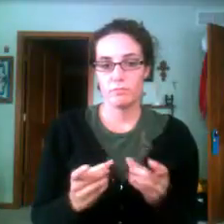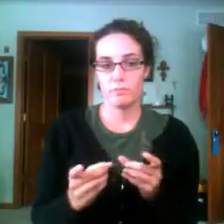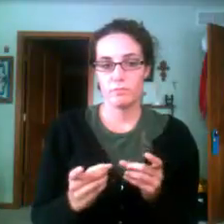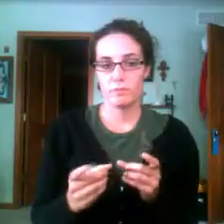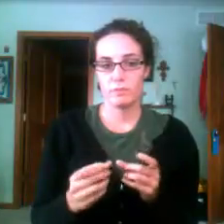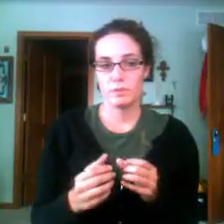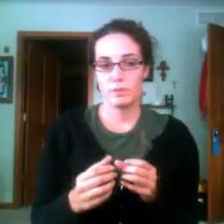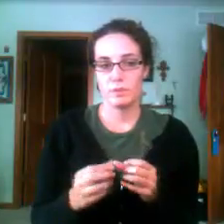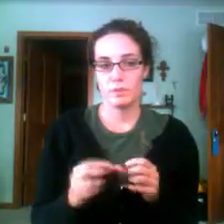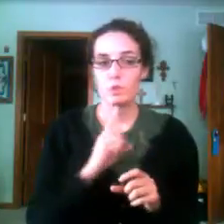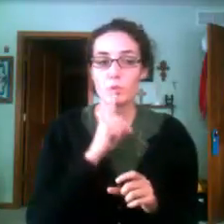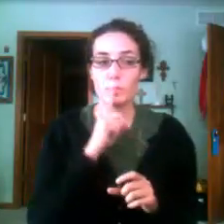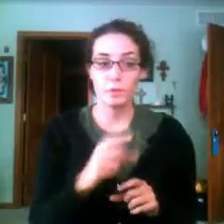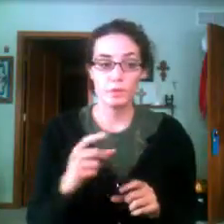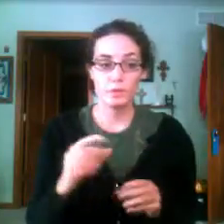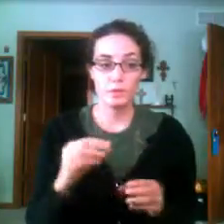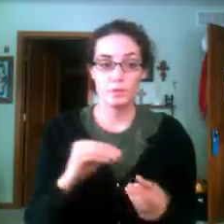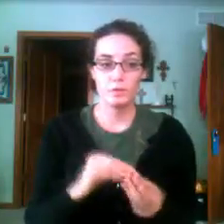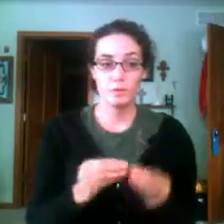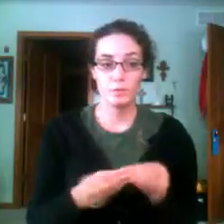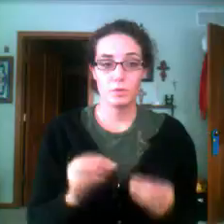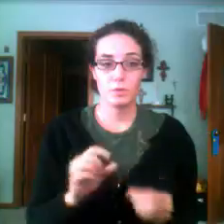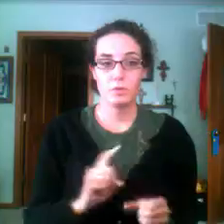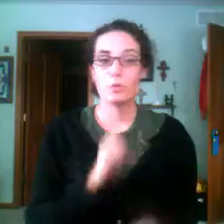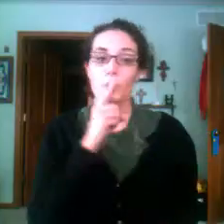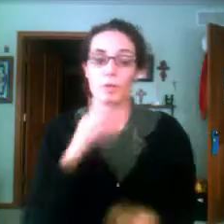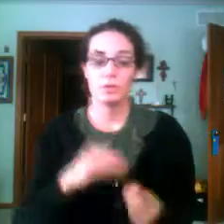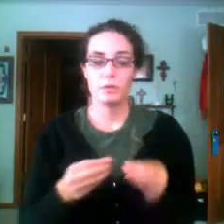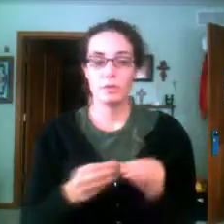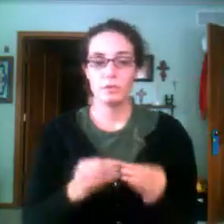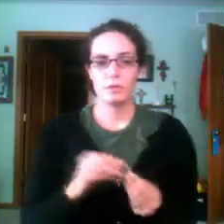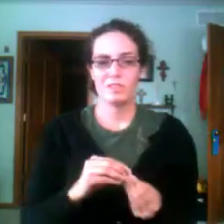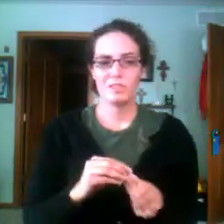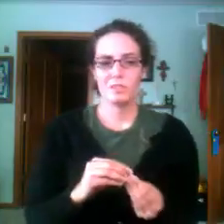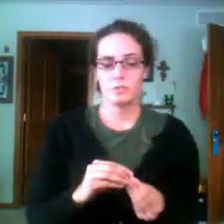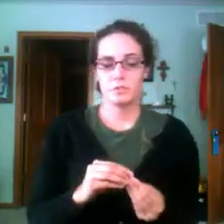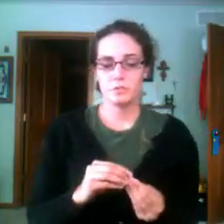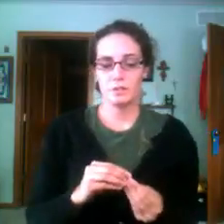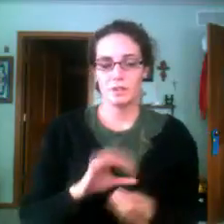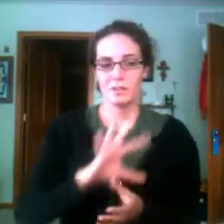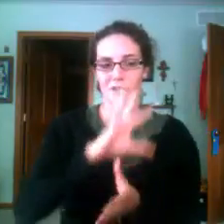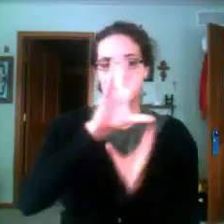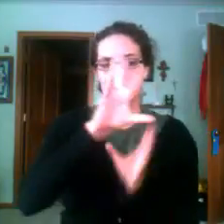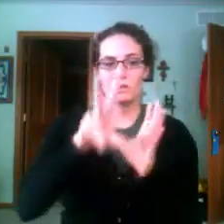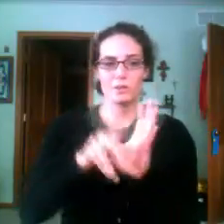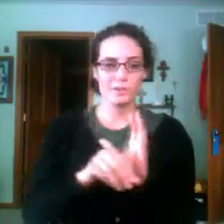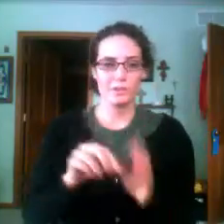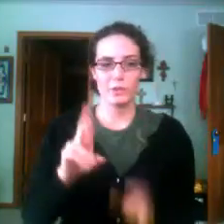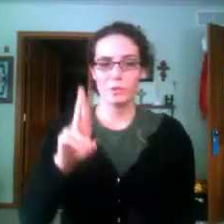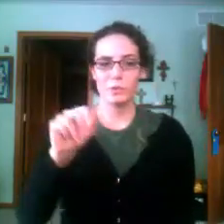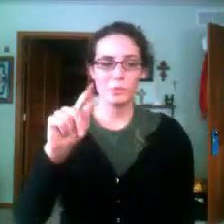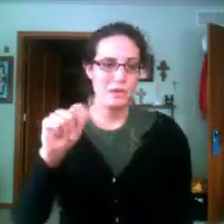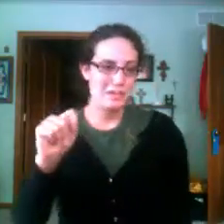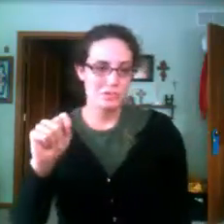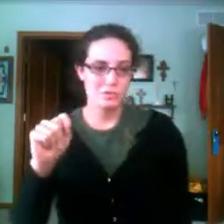number. Real numbers are really just a combination of all the rational numbers and all the